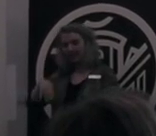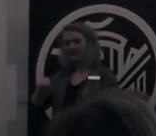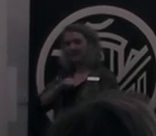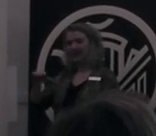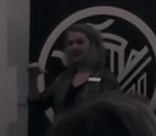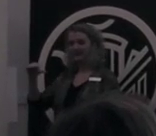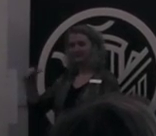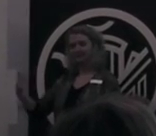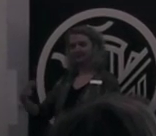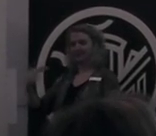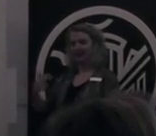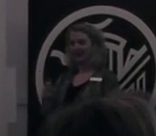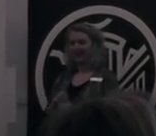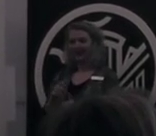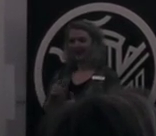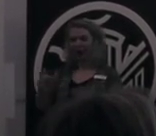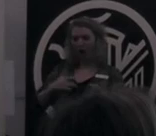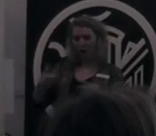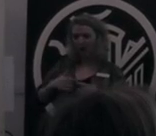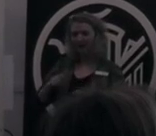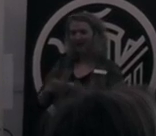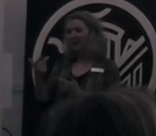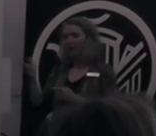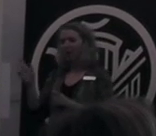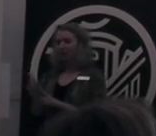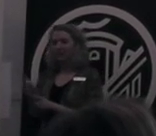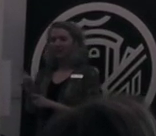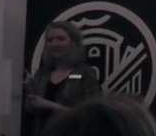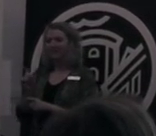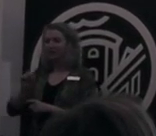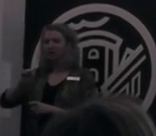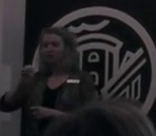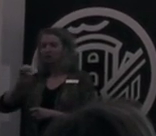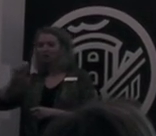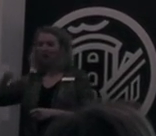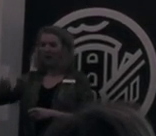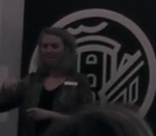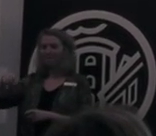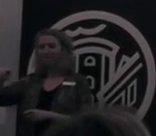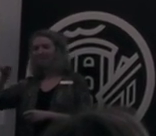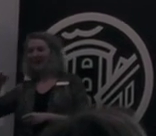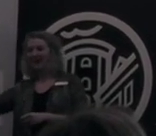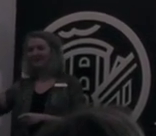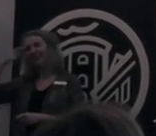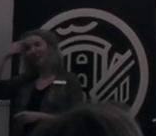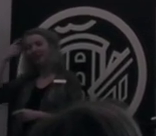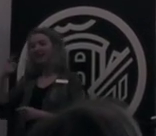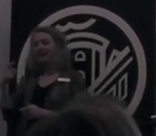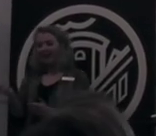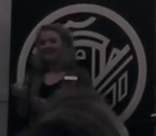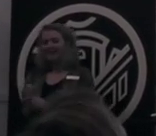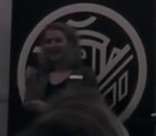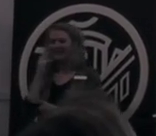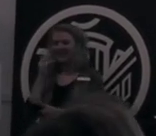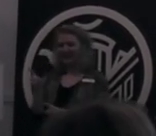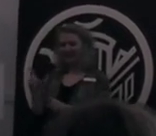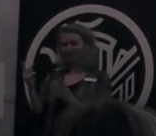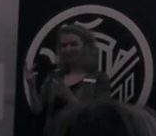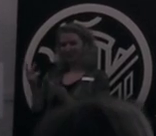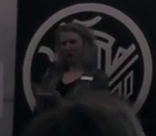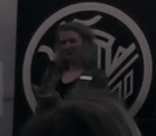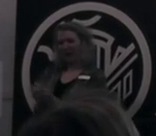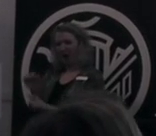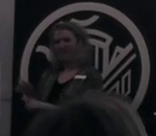not Hollywood. That wasn't something that Sean Penn dreamed up. If you see the documentary, which won the Academy Award for Best Documentary